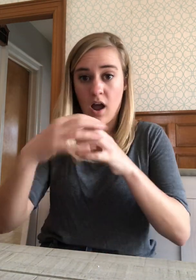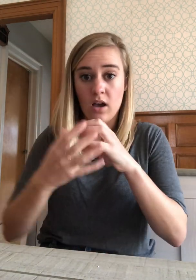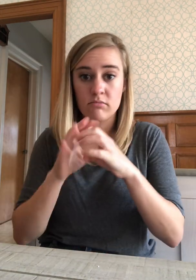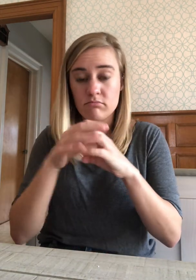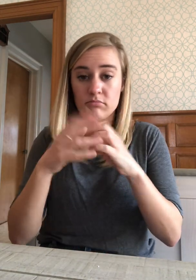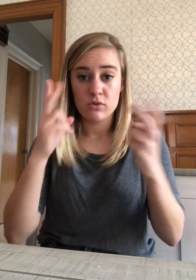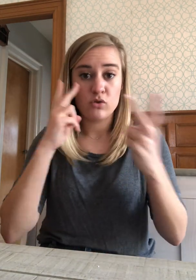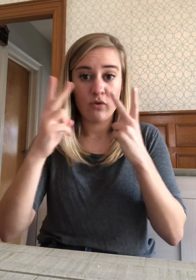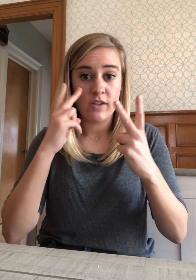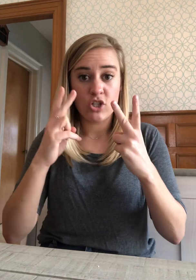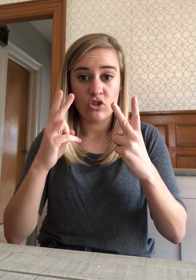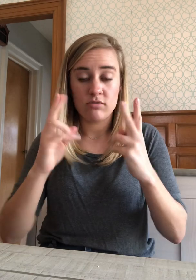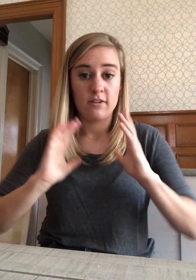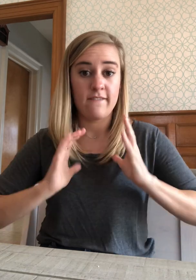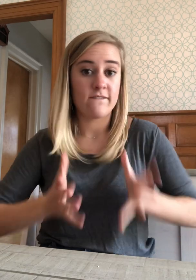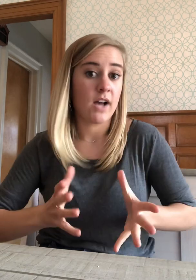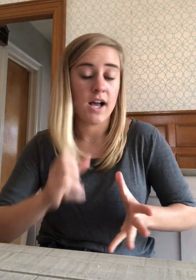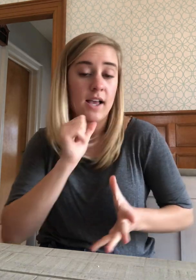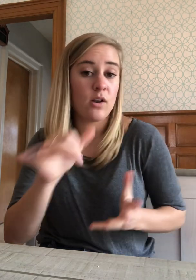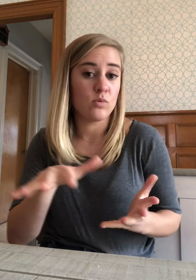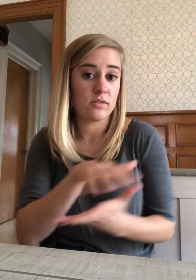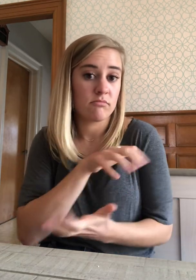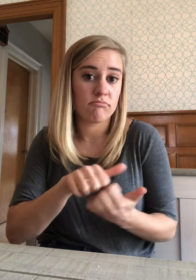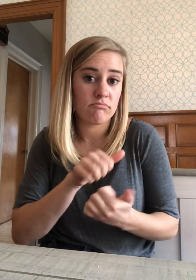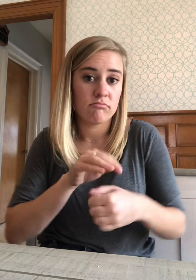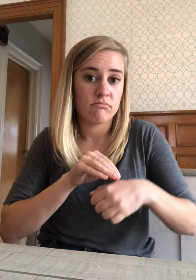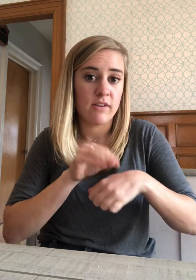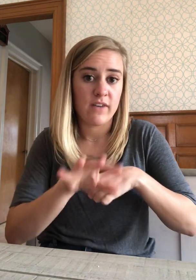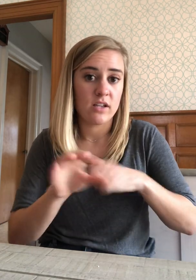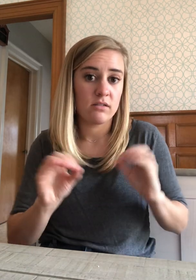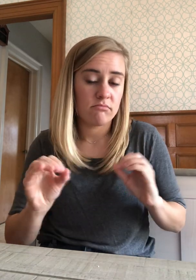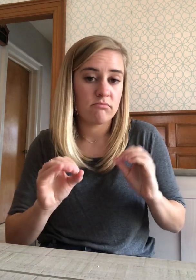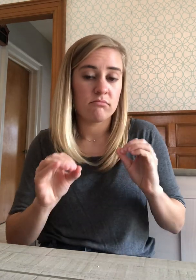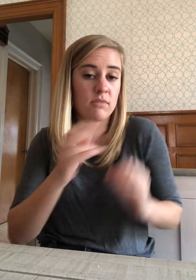vision was not disrupted at all, and the patient did fine.